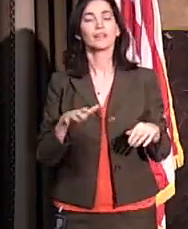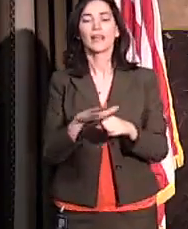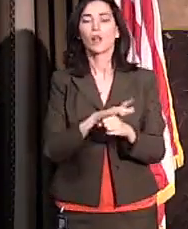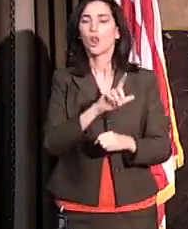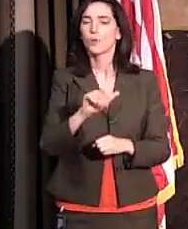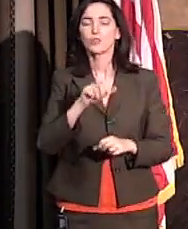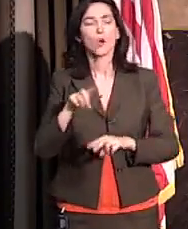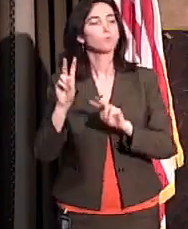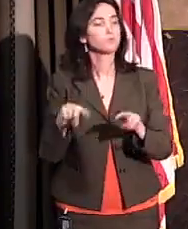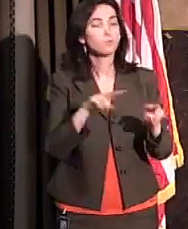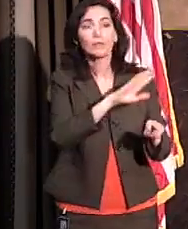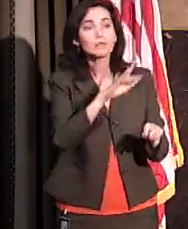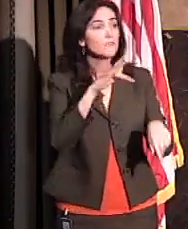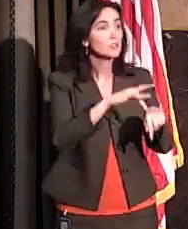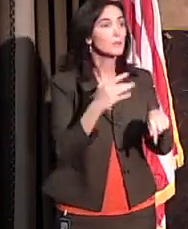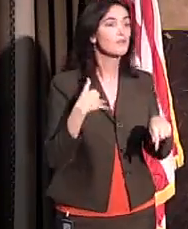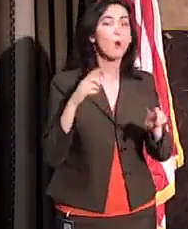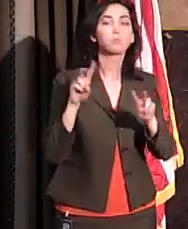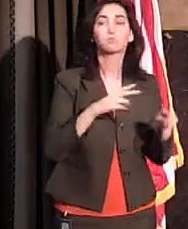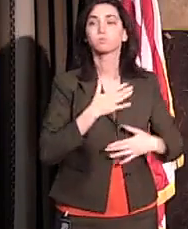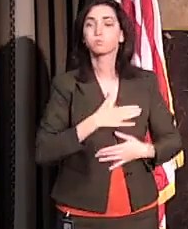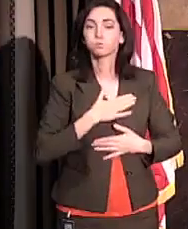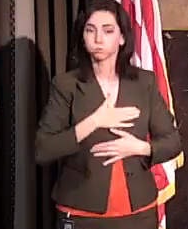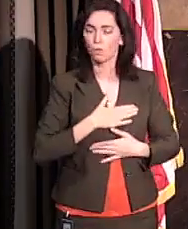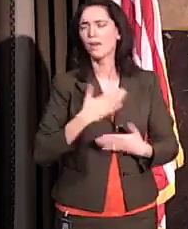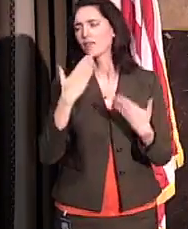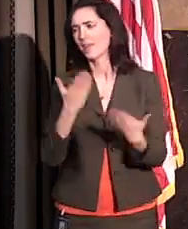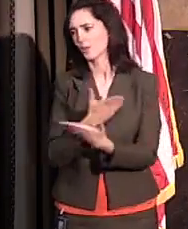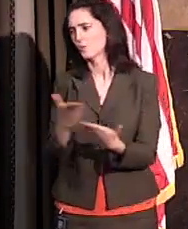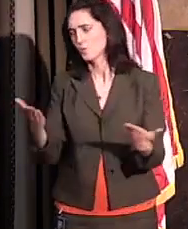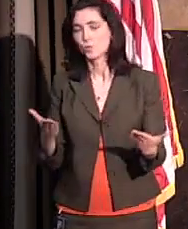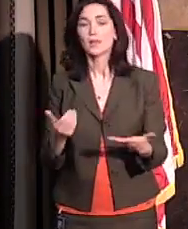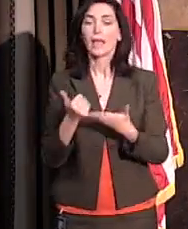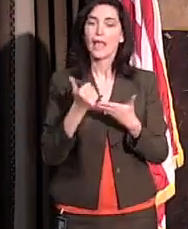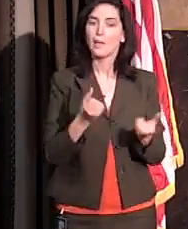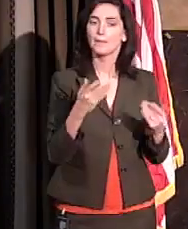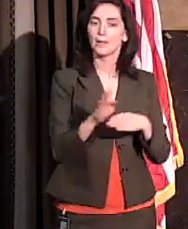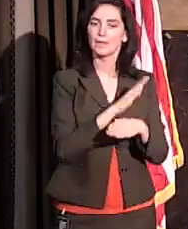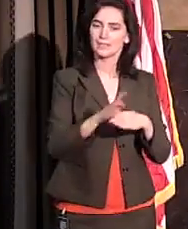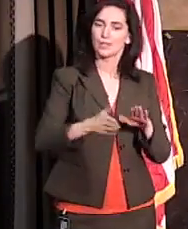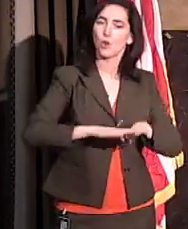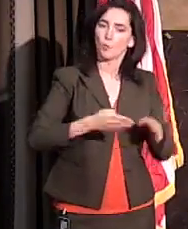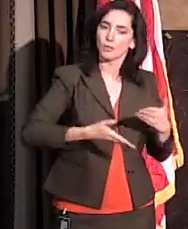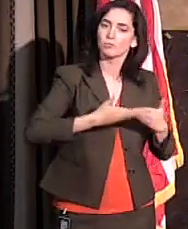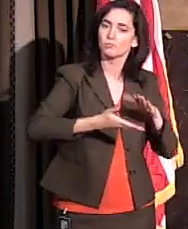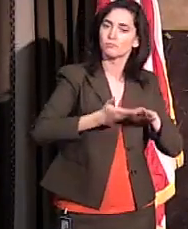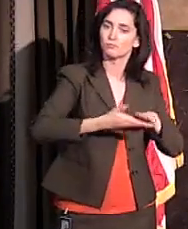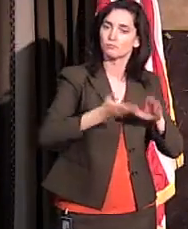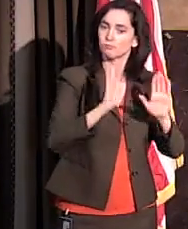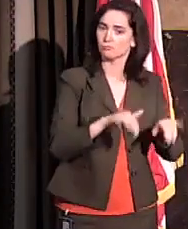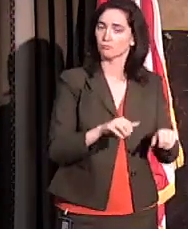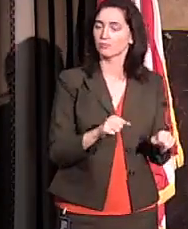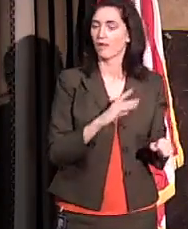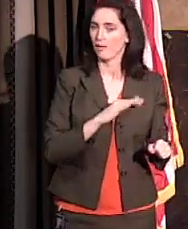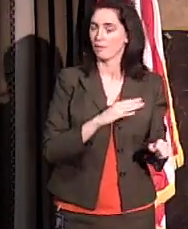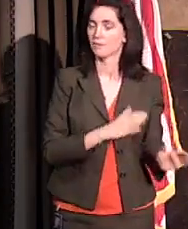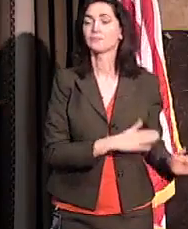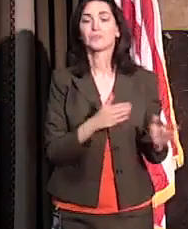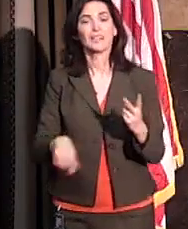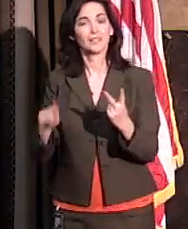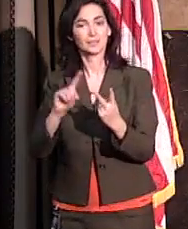Louisiana that they hadn't seen before. And I thank them for that. It kept many businesses afloat during these tough times. The second